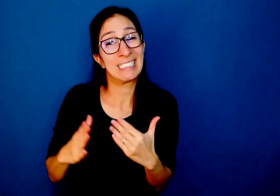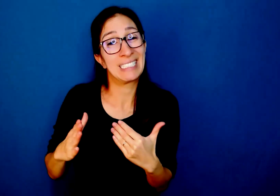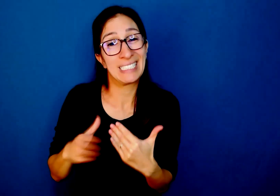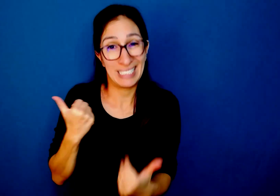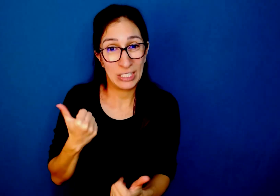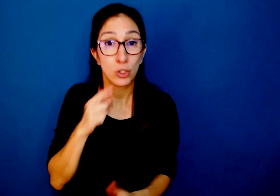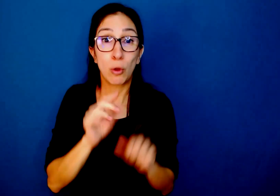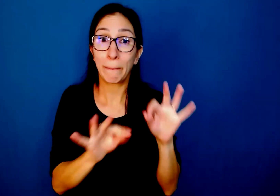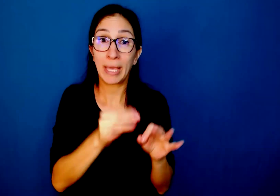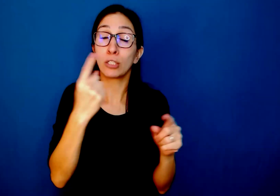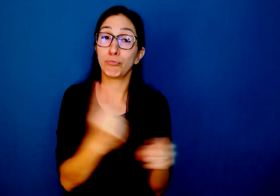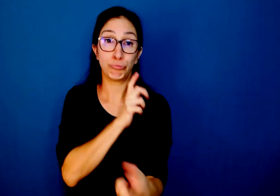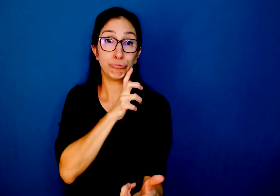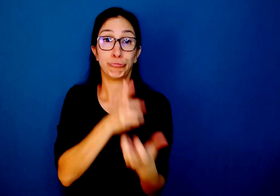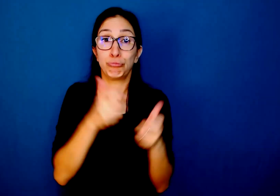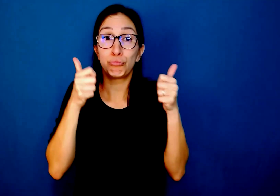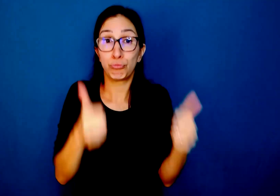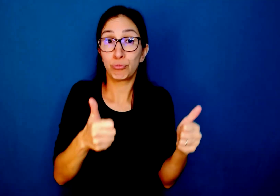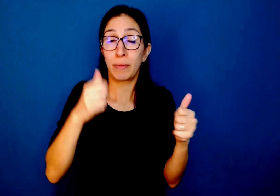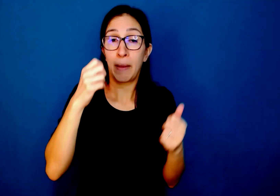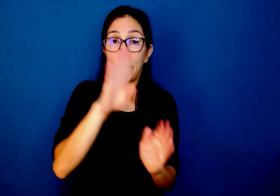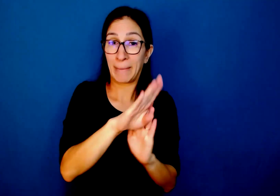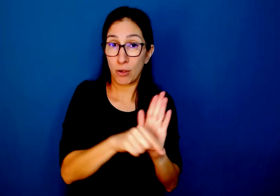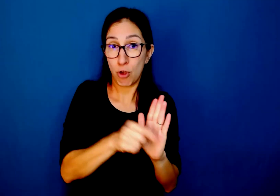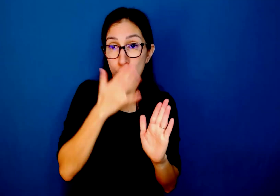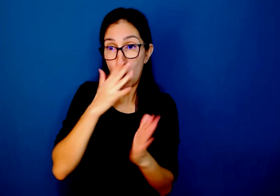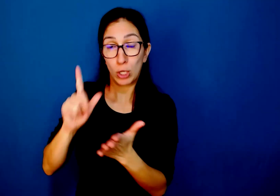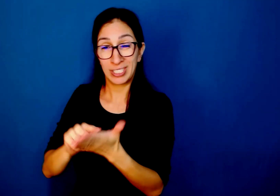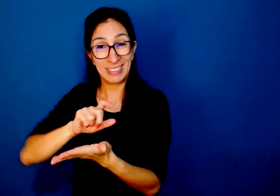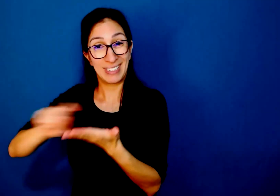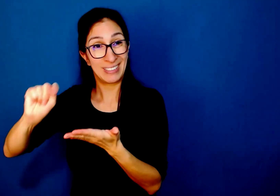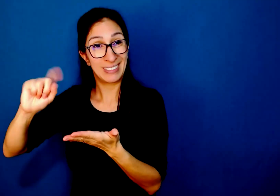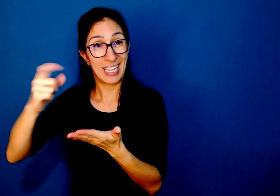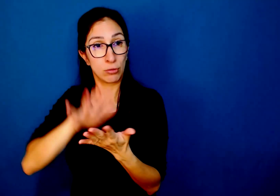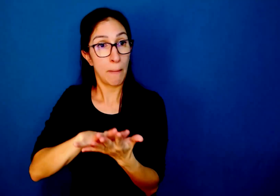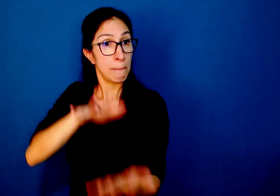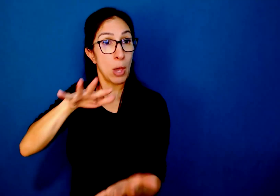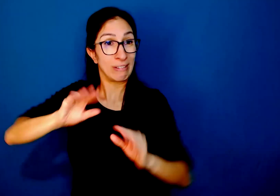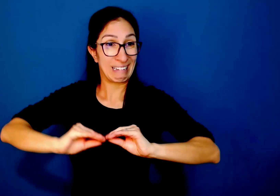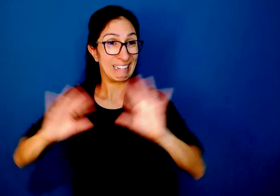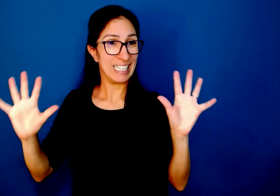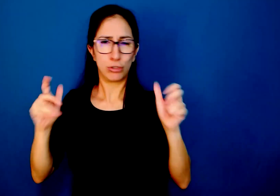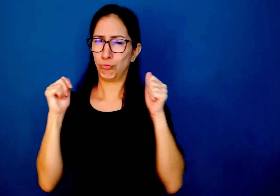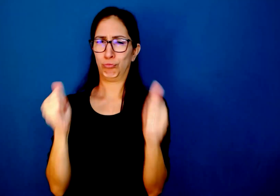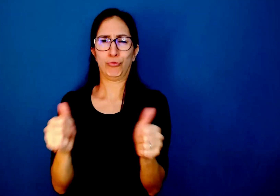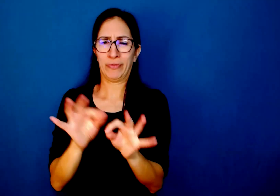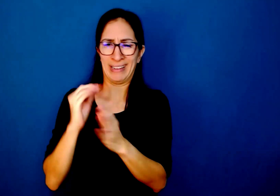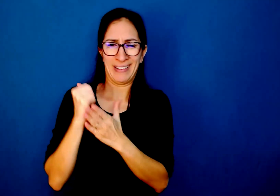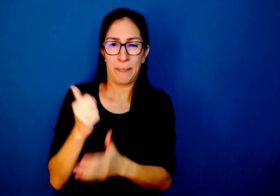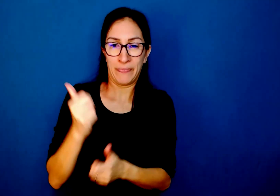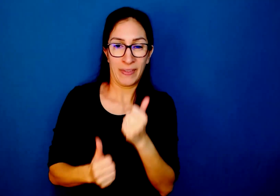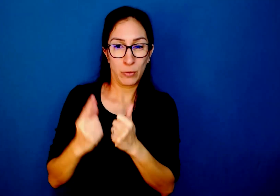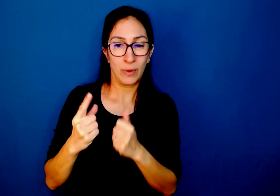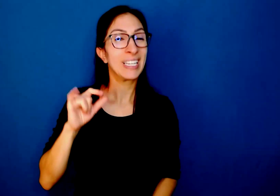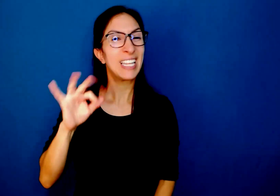simple, practical step that really can prevent exclusion before it even happens. If your site forces me, the ambiguous me,